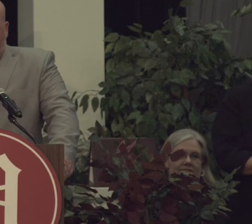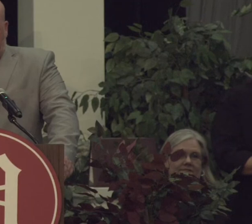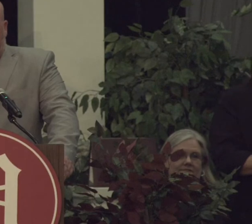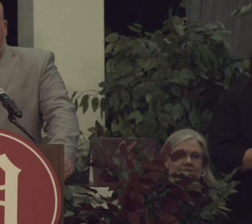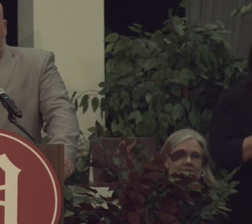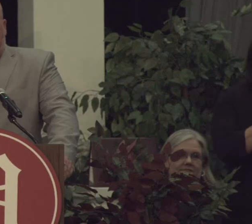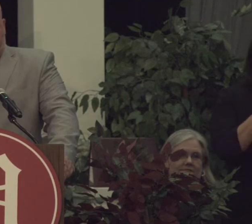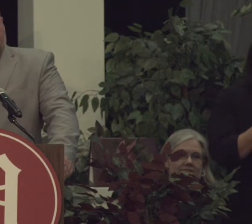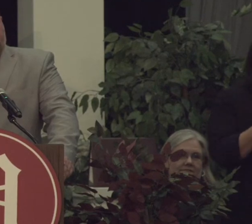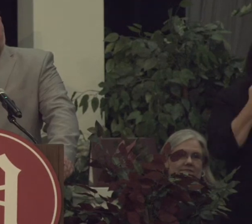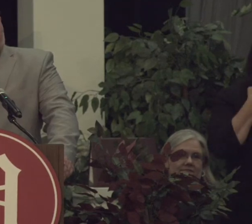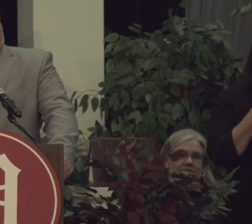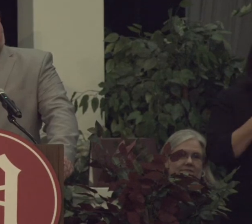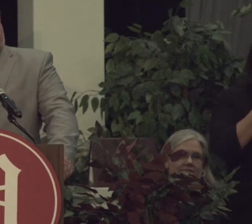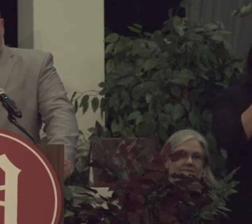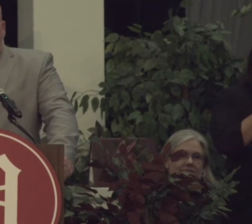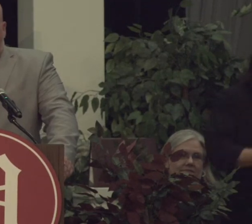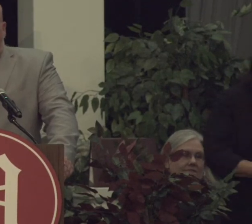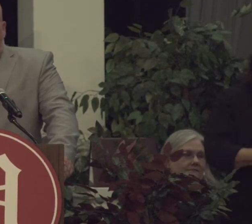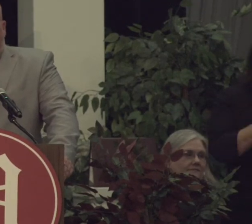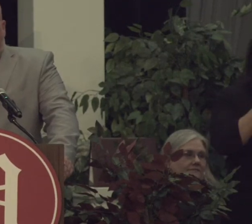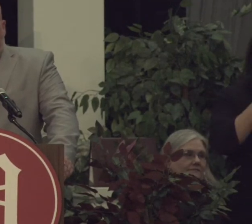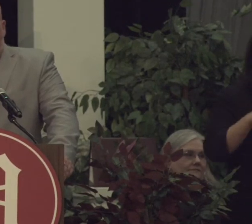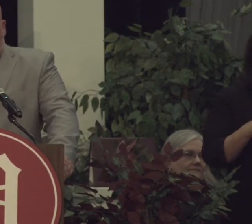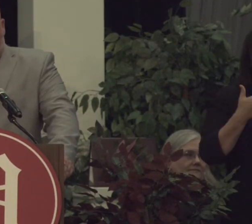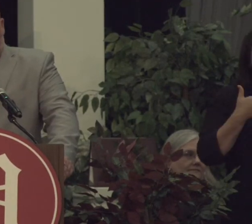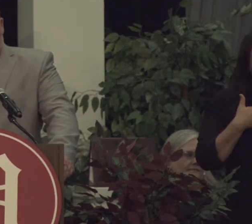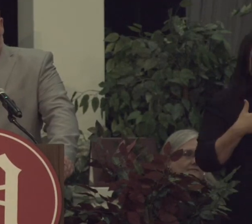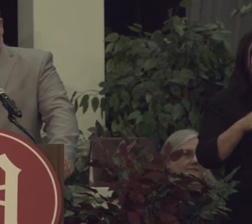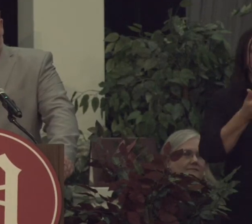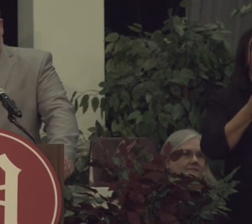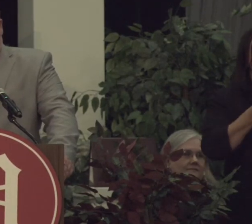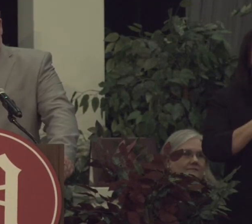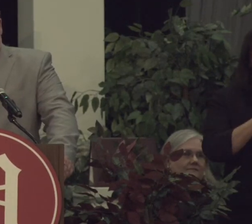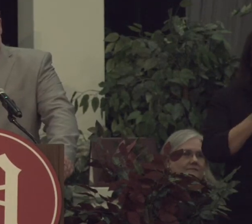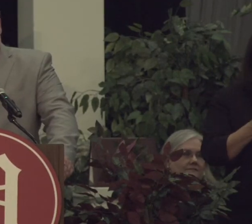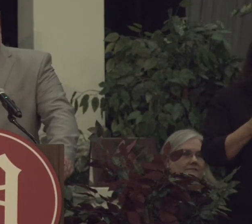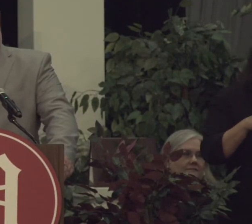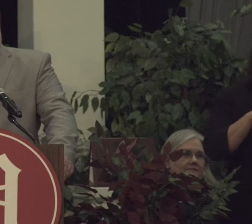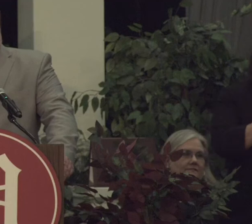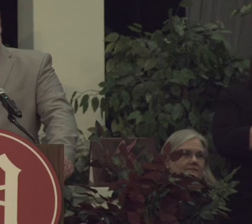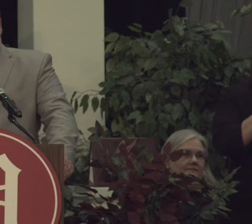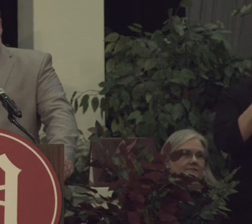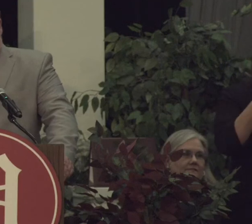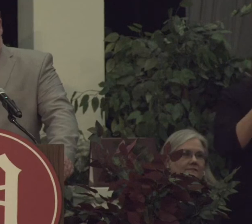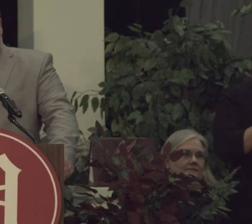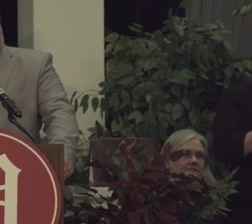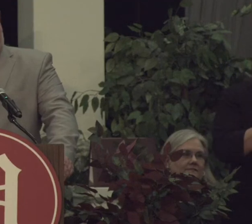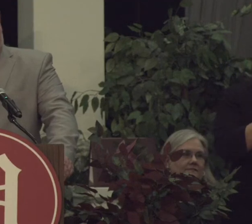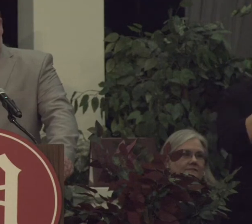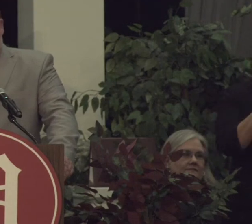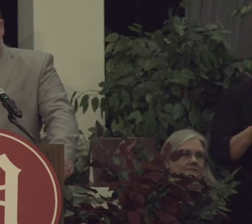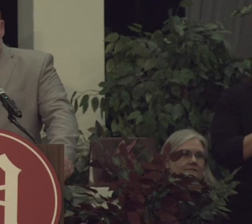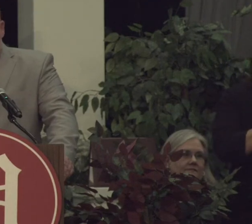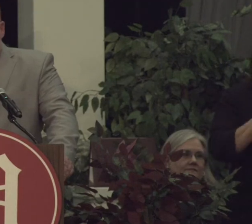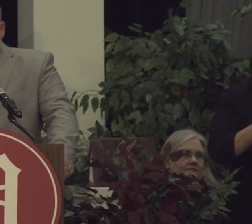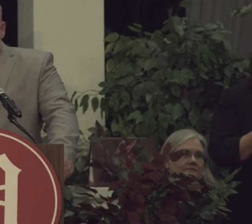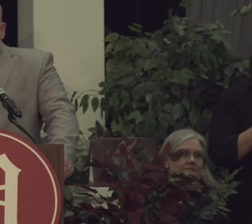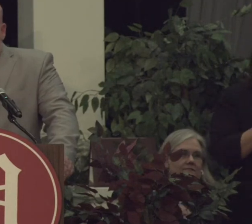Among all these accomplishments, our students found ways to complete over 2,000 hours of community service through